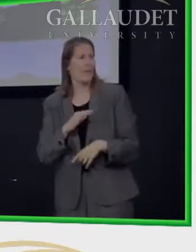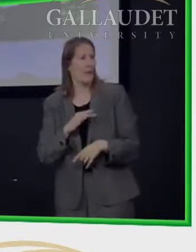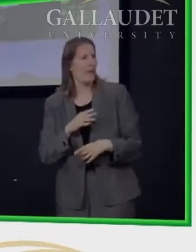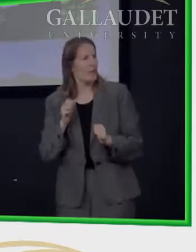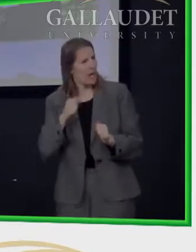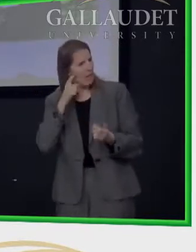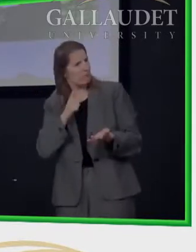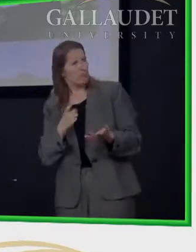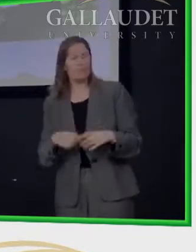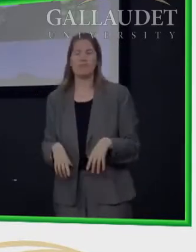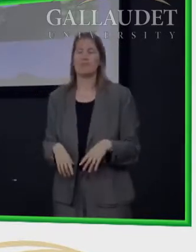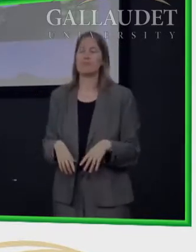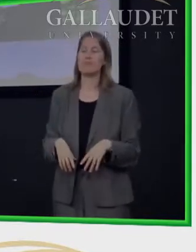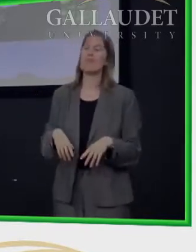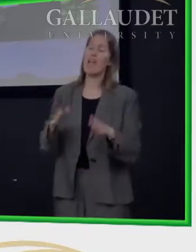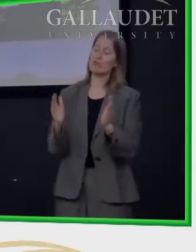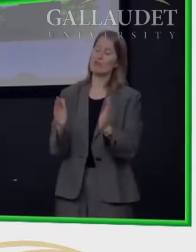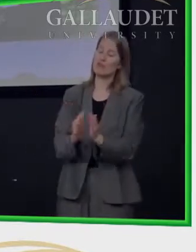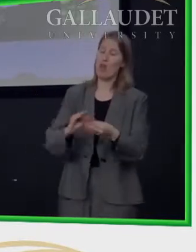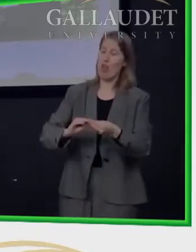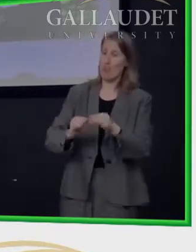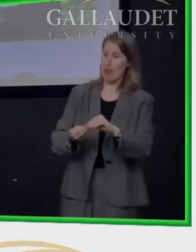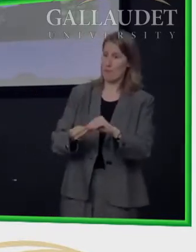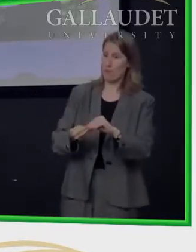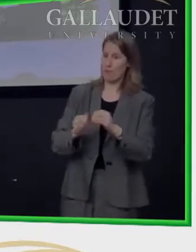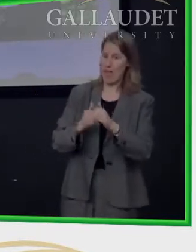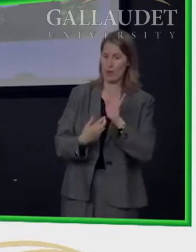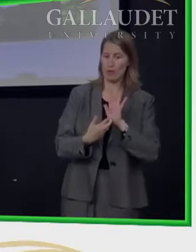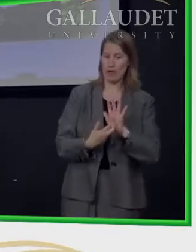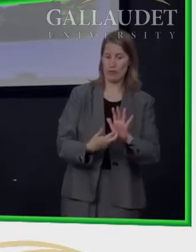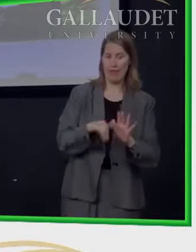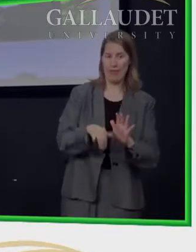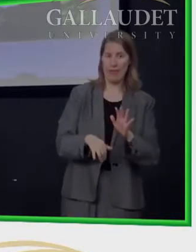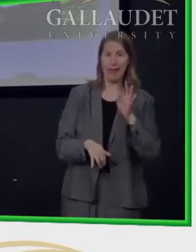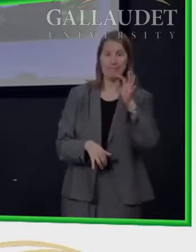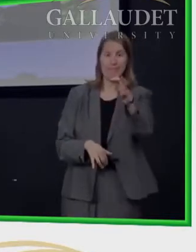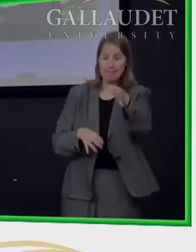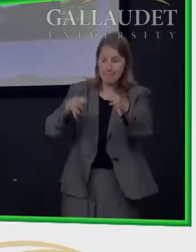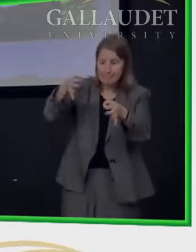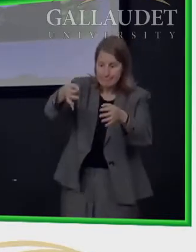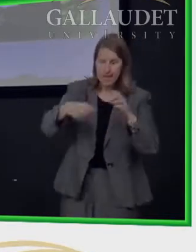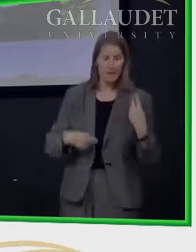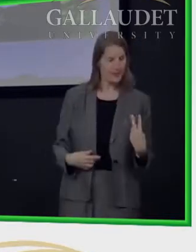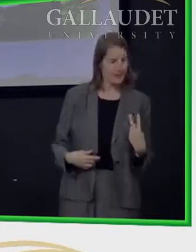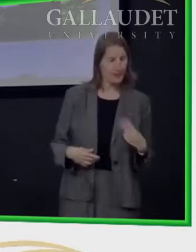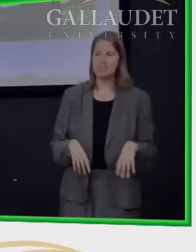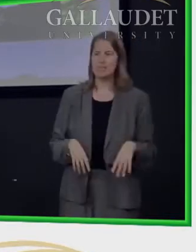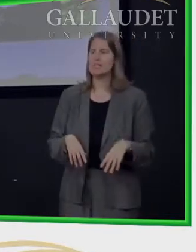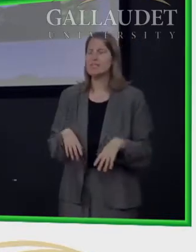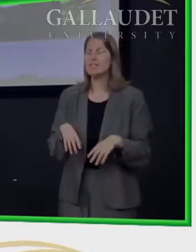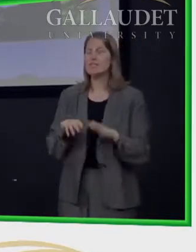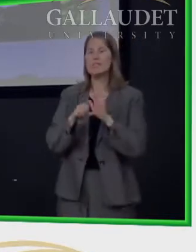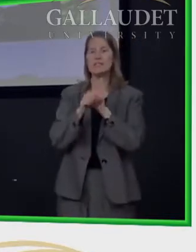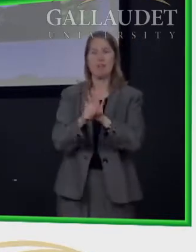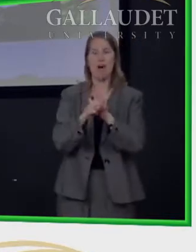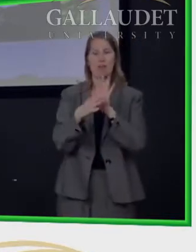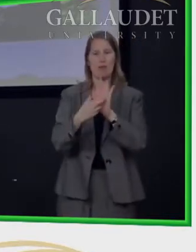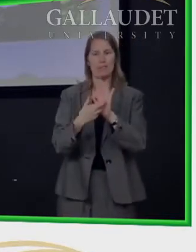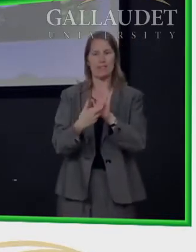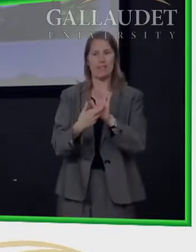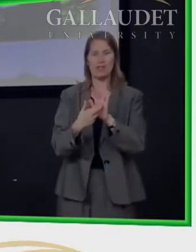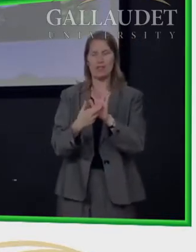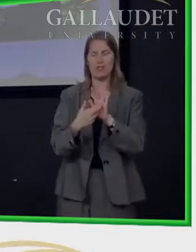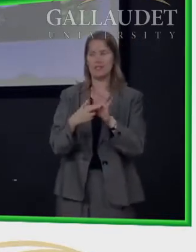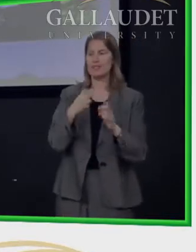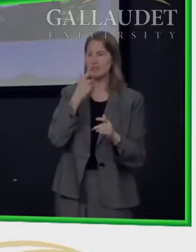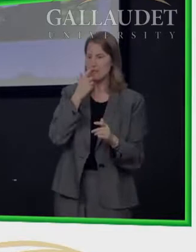is that small numbers, the representation of small numbers is so discrete And symbolic number representations are